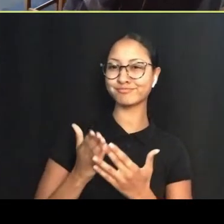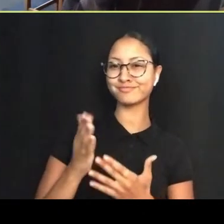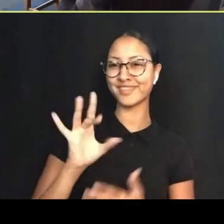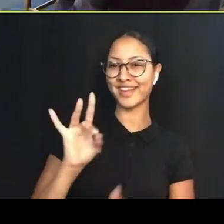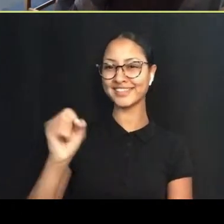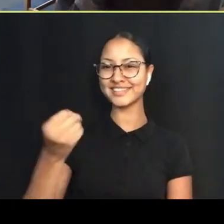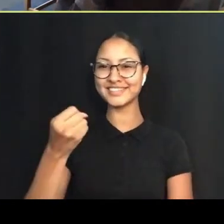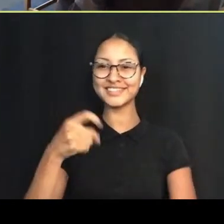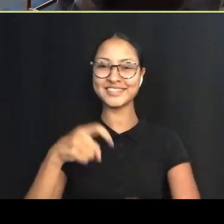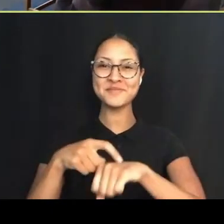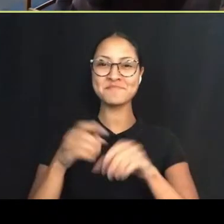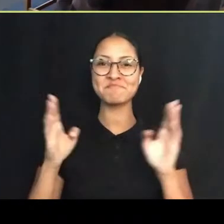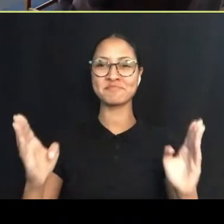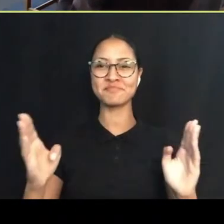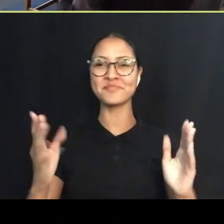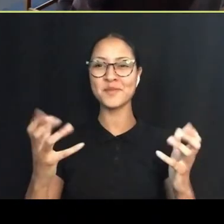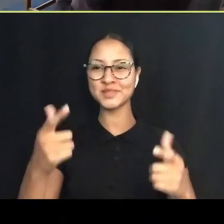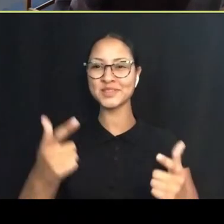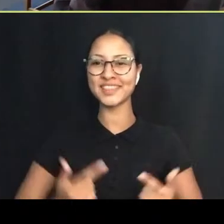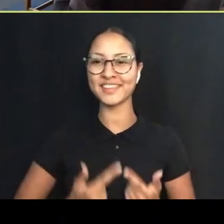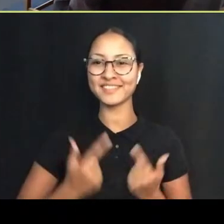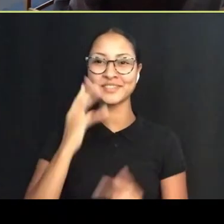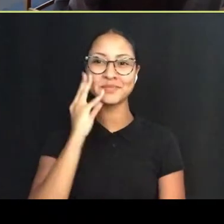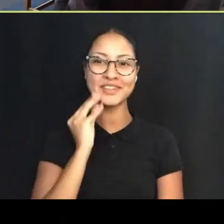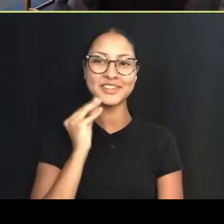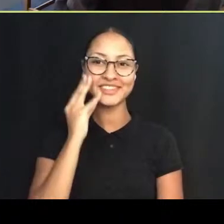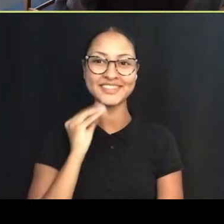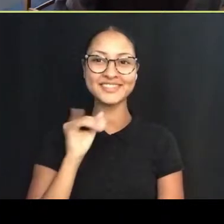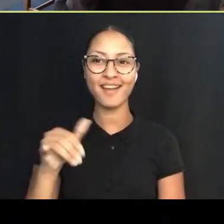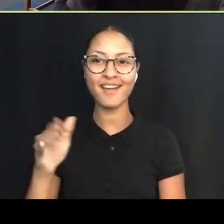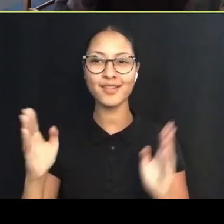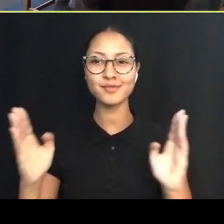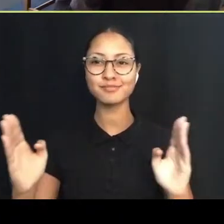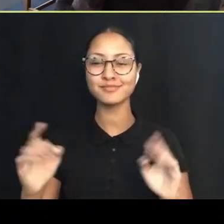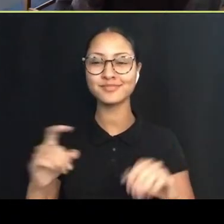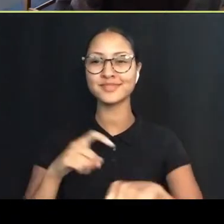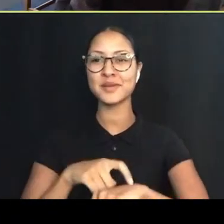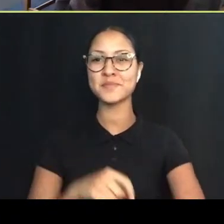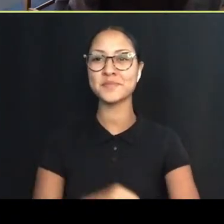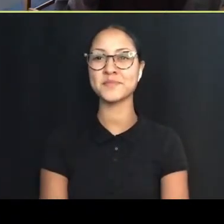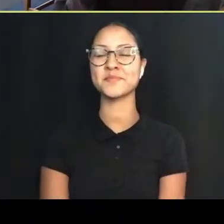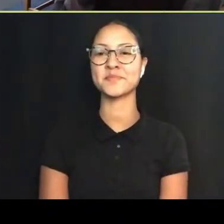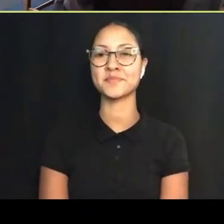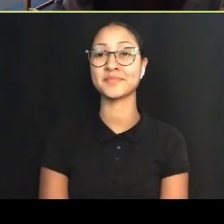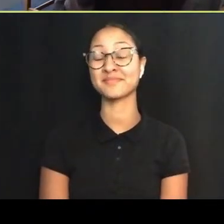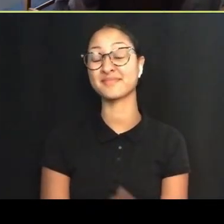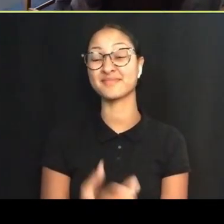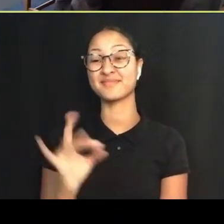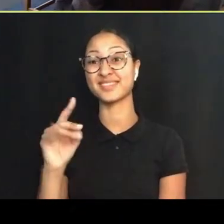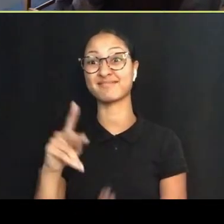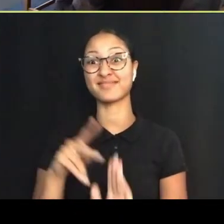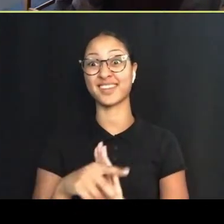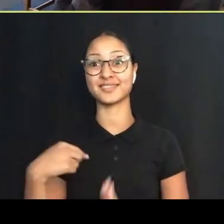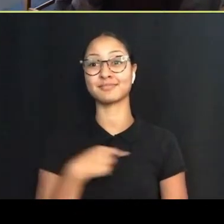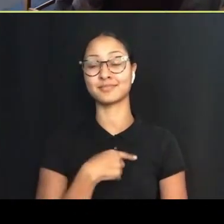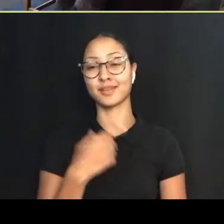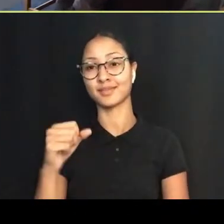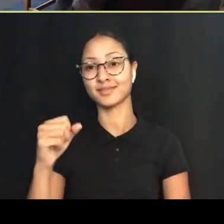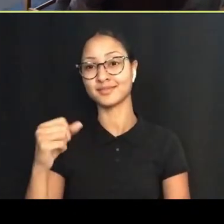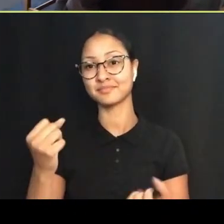live through the 80s and the 90s. That was killing us. You know, I lived across the street for many